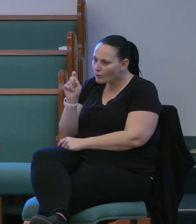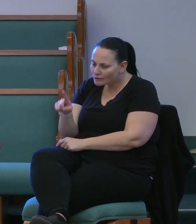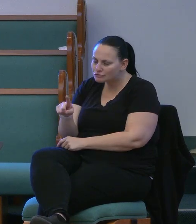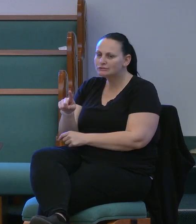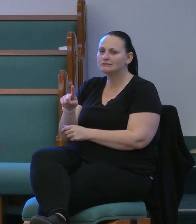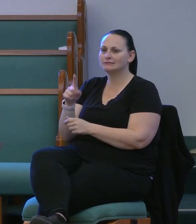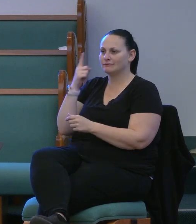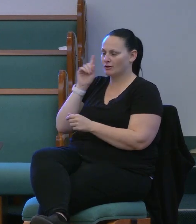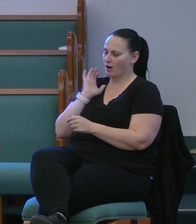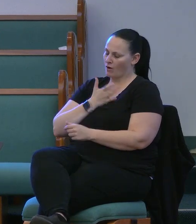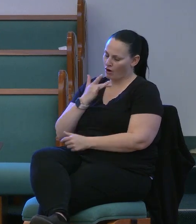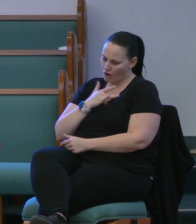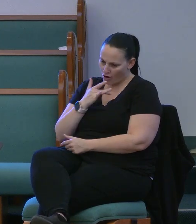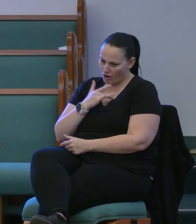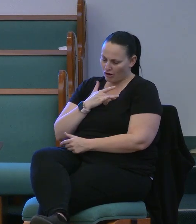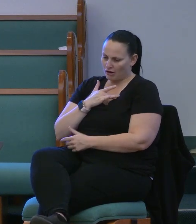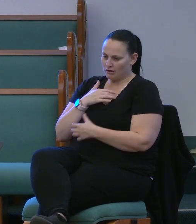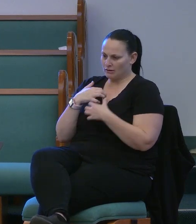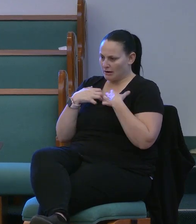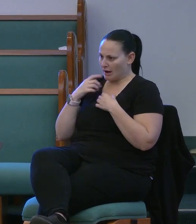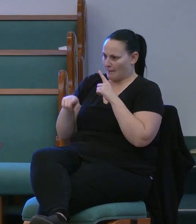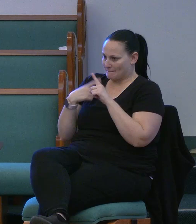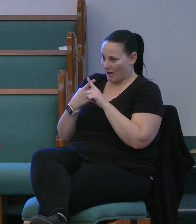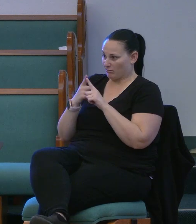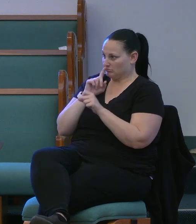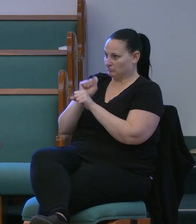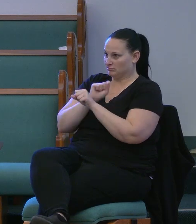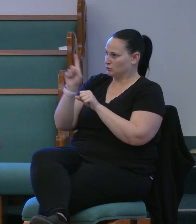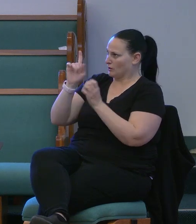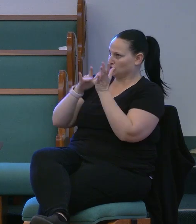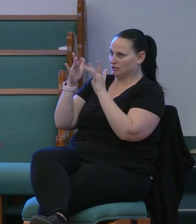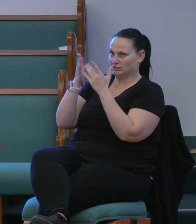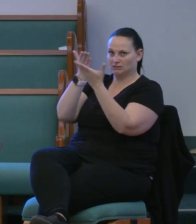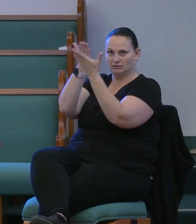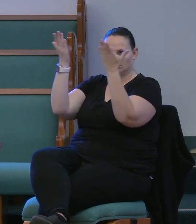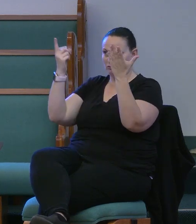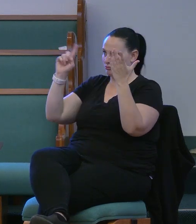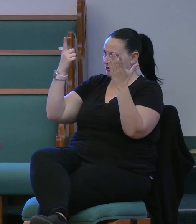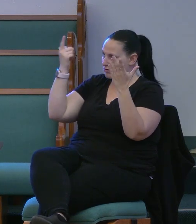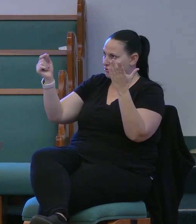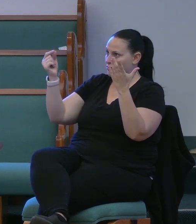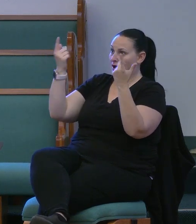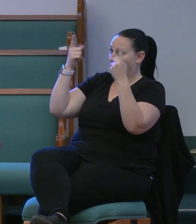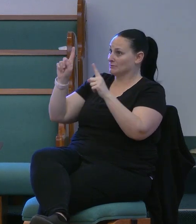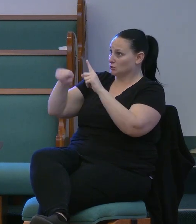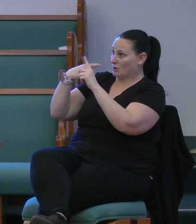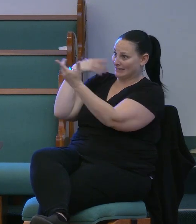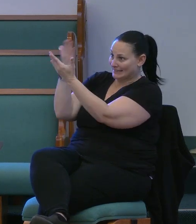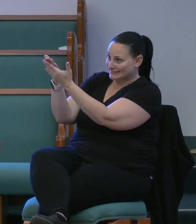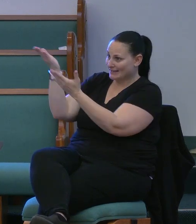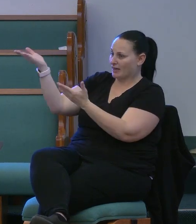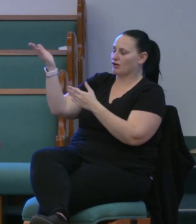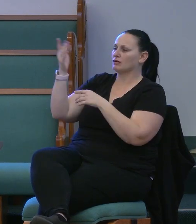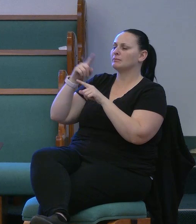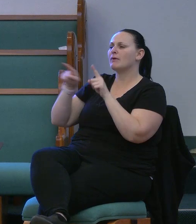questions of our heart about indeed where Jesus is going, what he's going to do when he gets there,